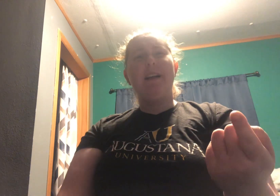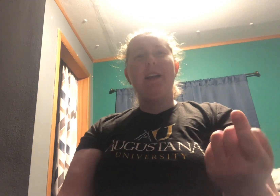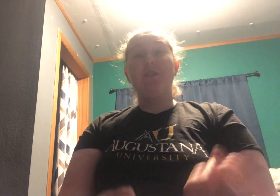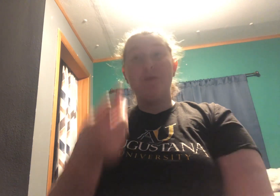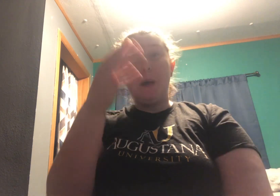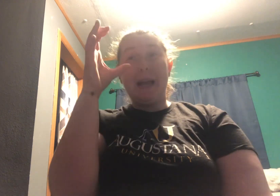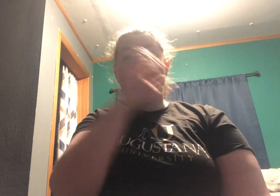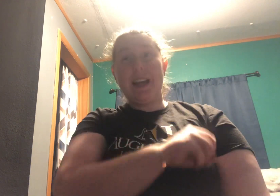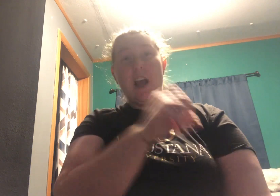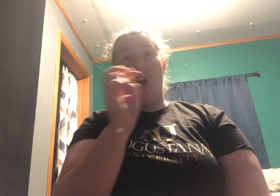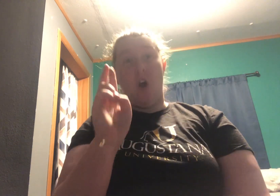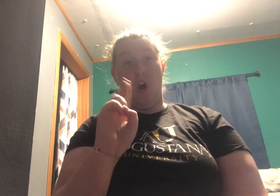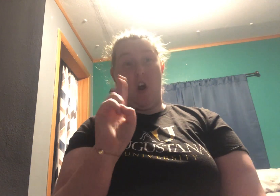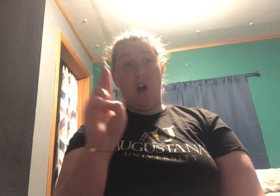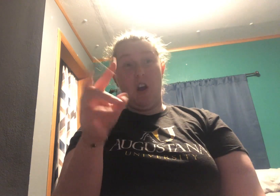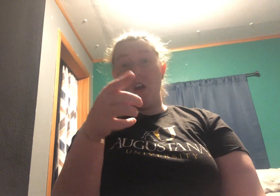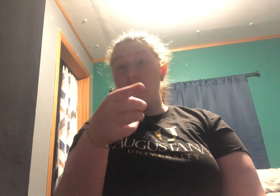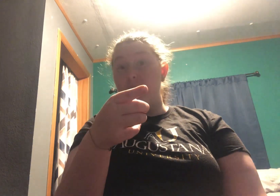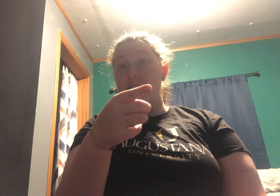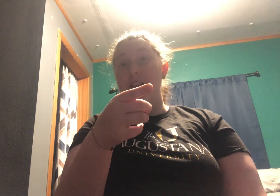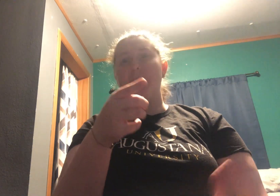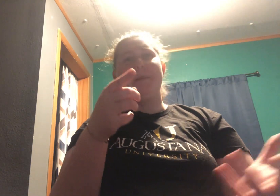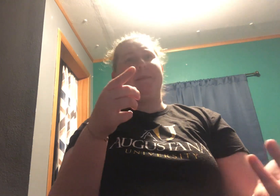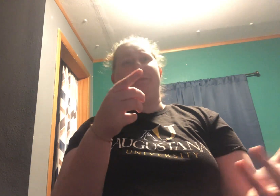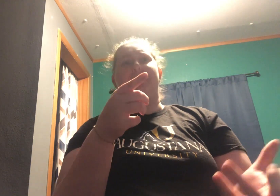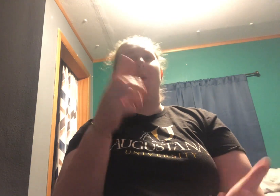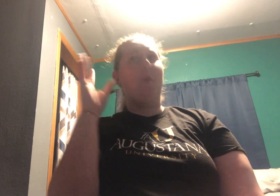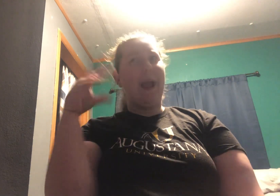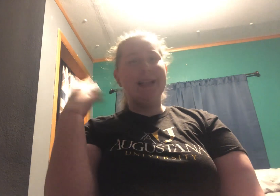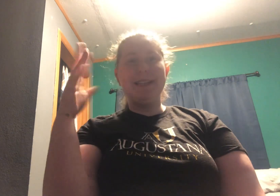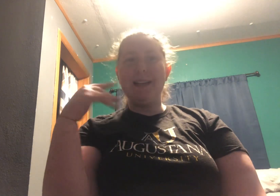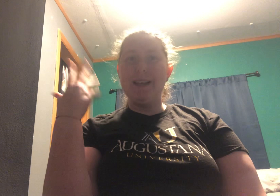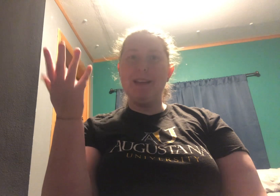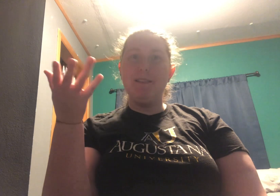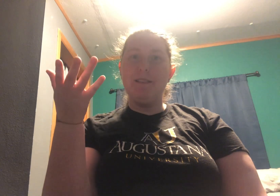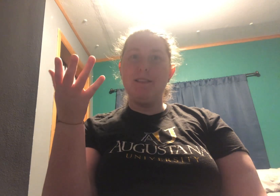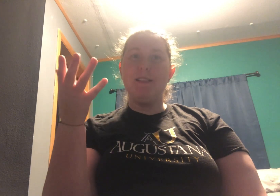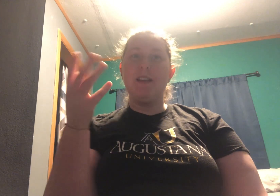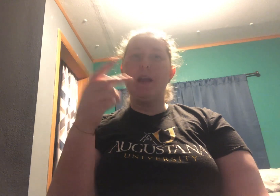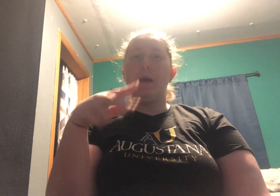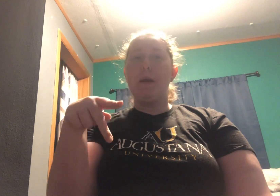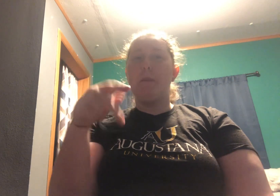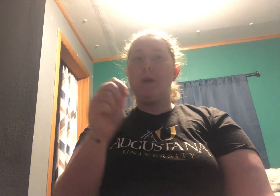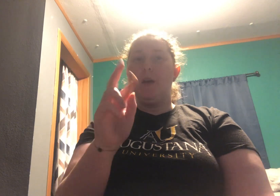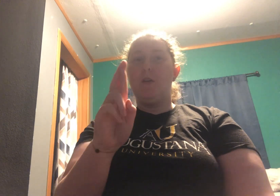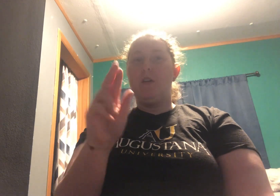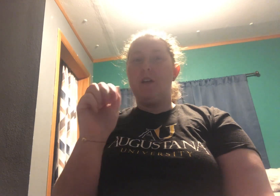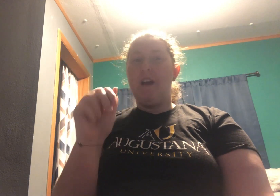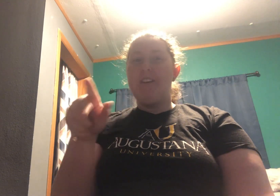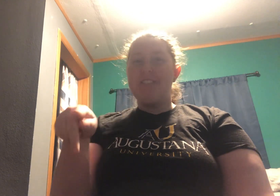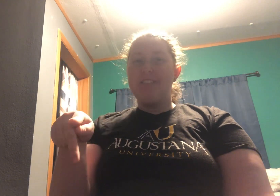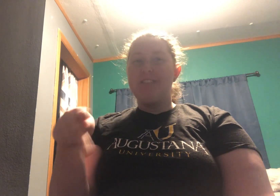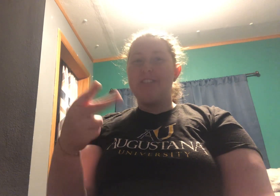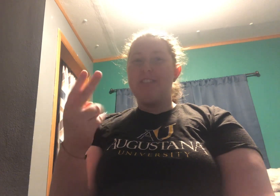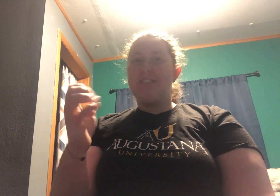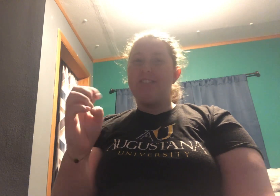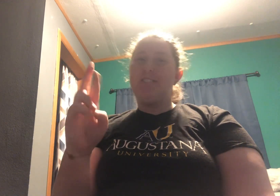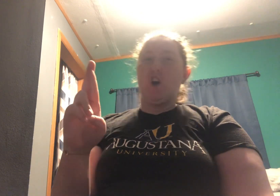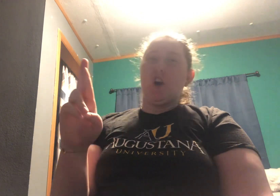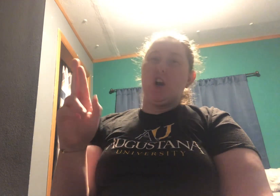here? That's so crazy. Paraphernalia. Man, an R. Paraphernalia. We don't